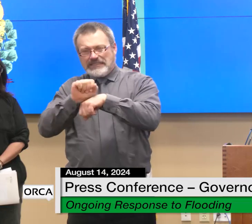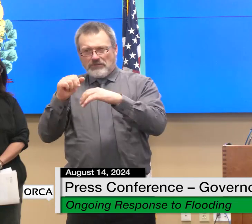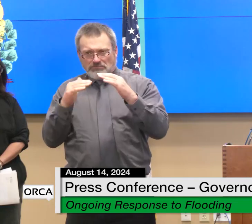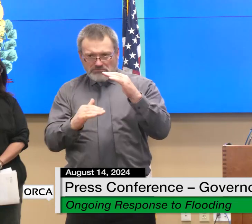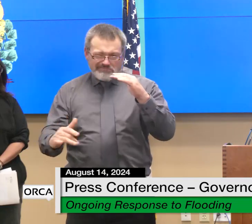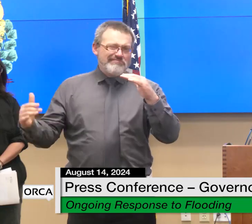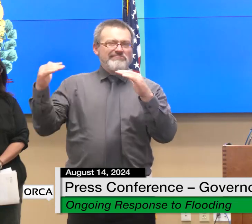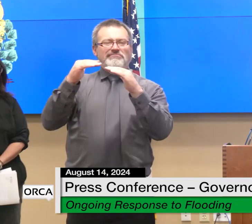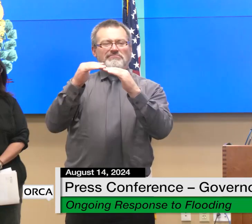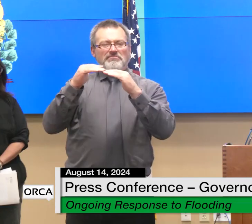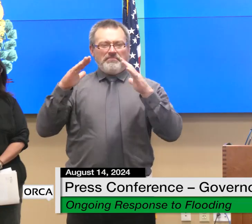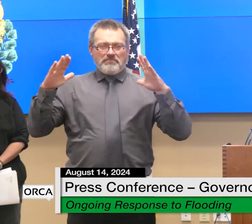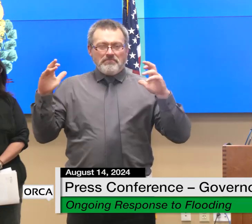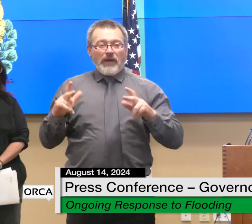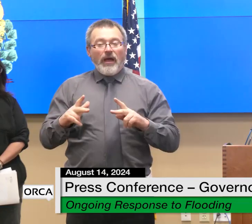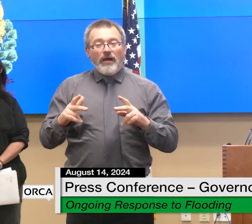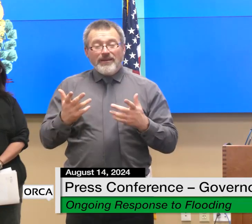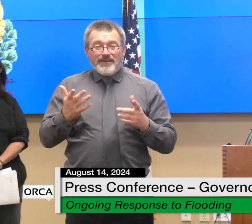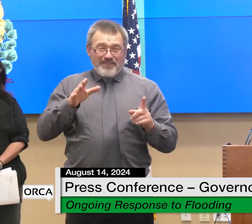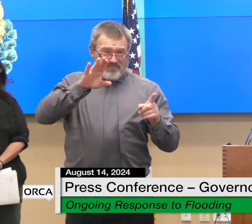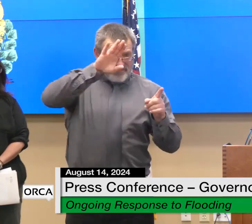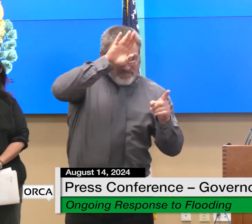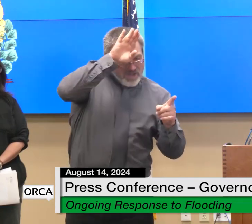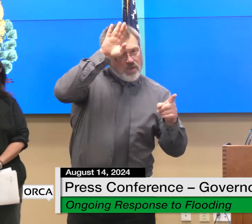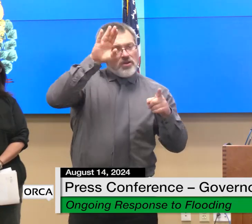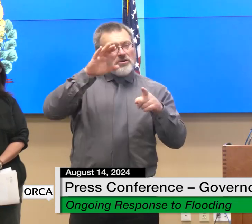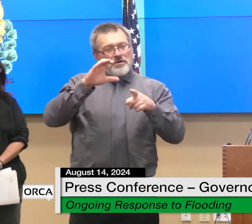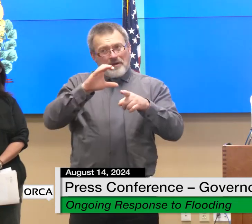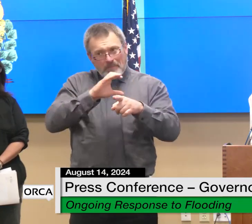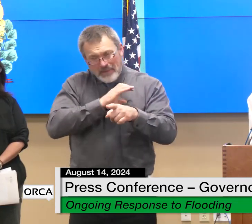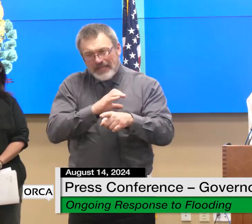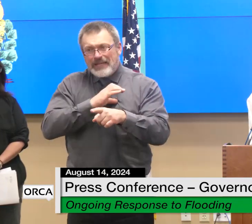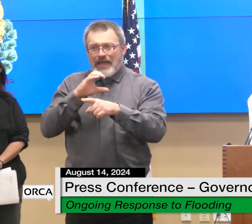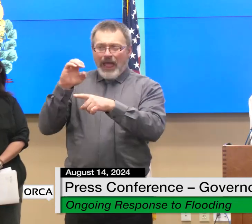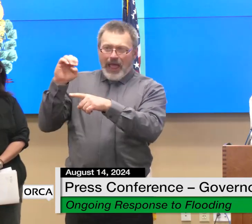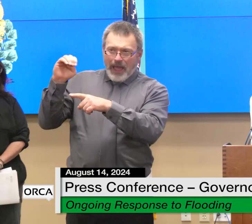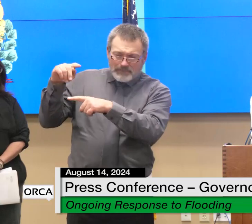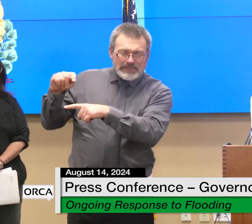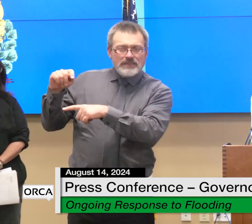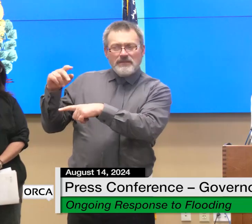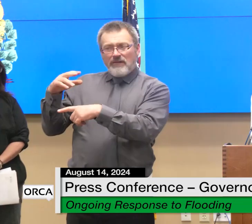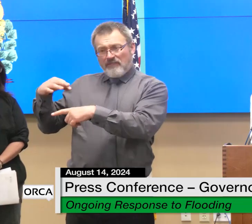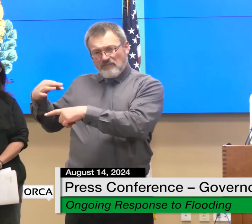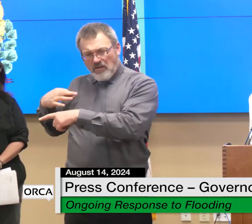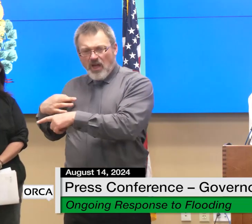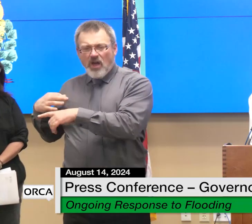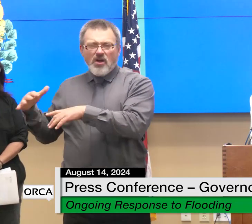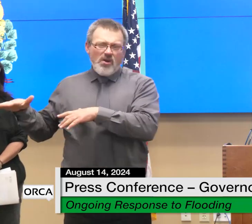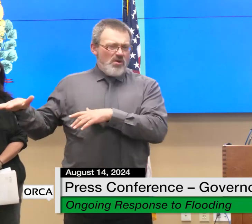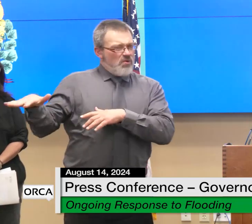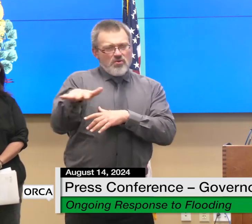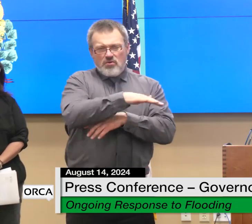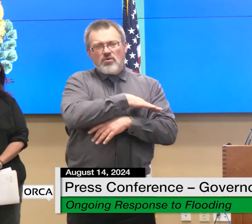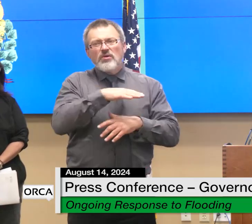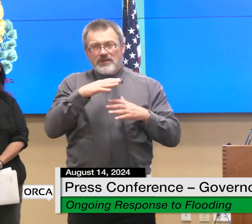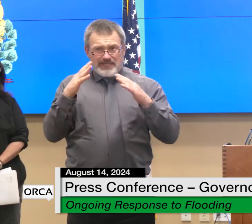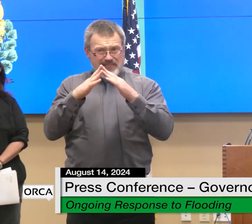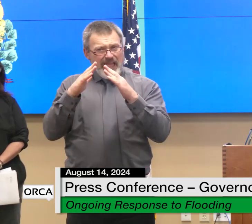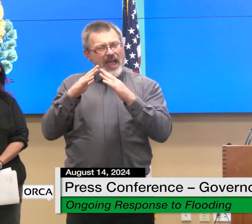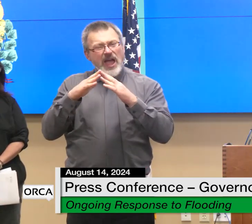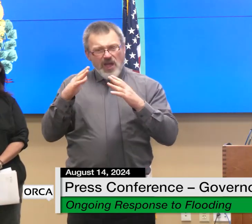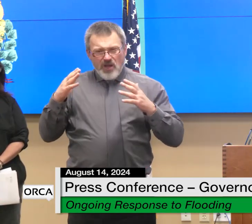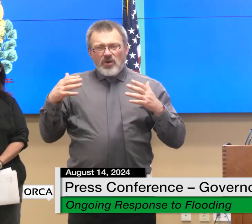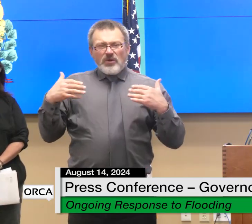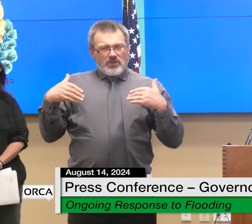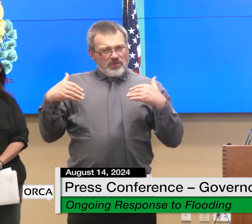first responders, town officials and road crews, utility workers, contractors, VTrans, ANR,